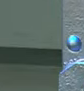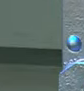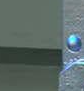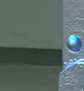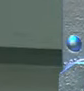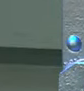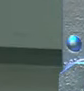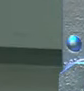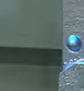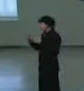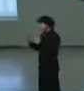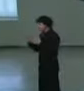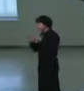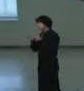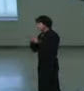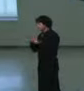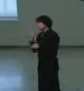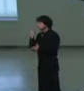Yeah.